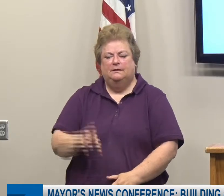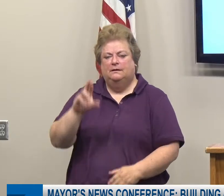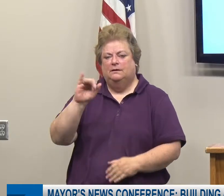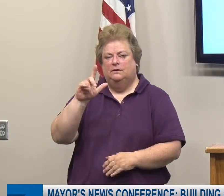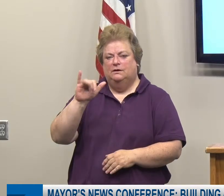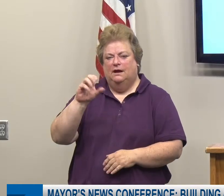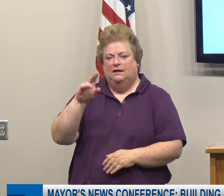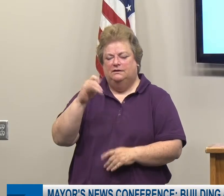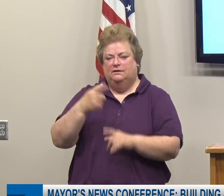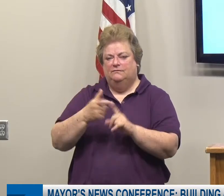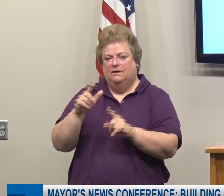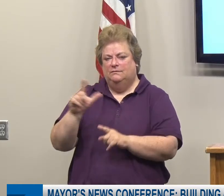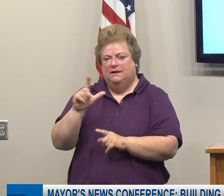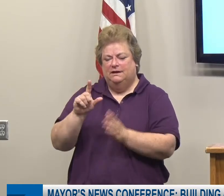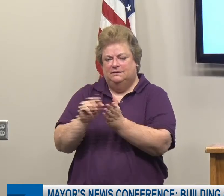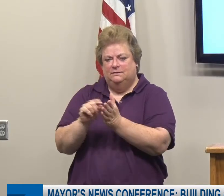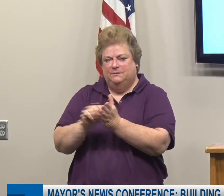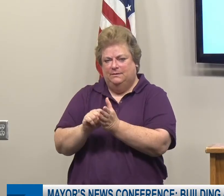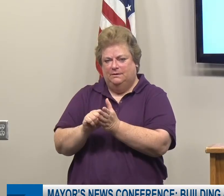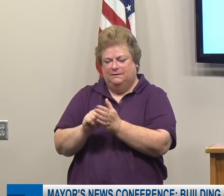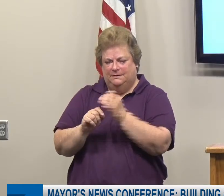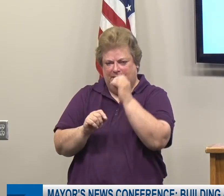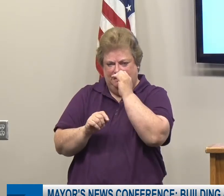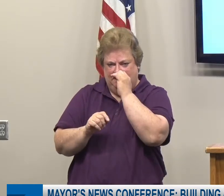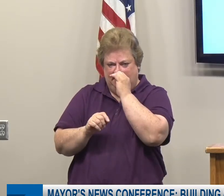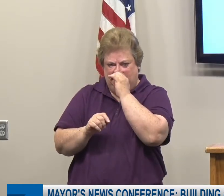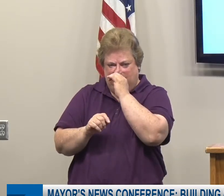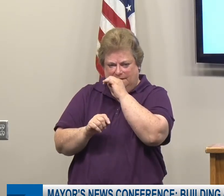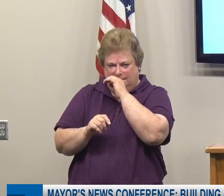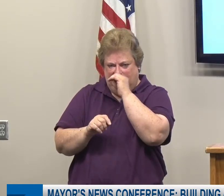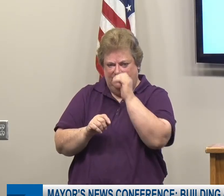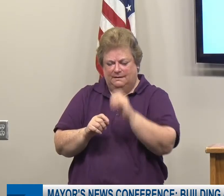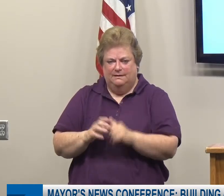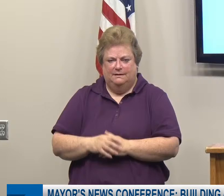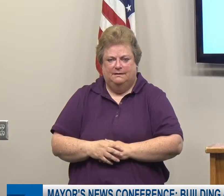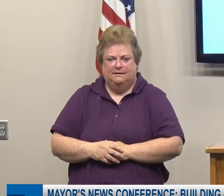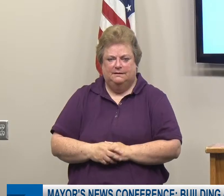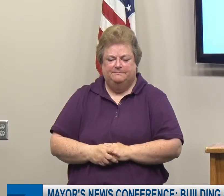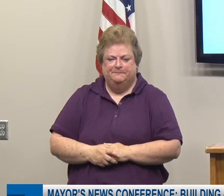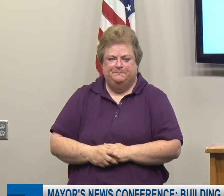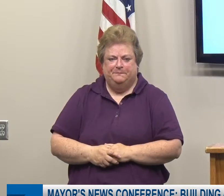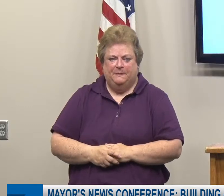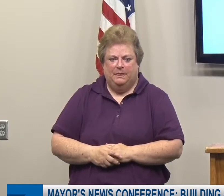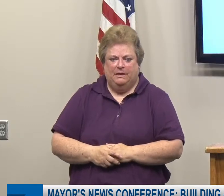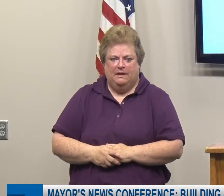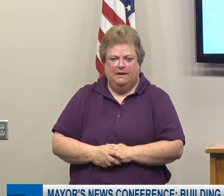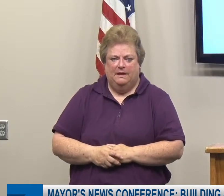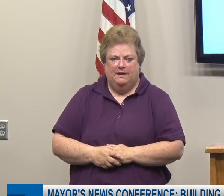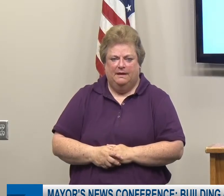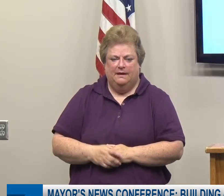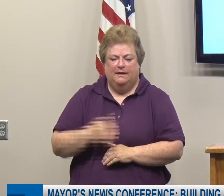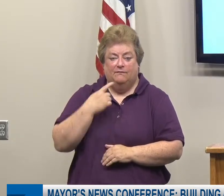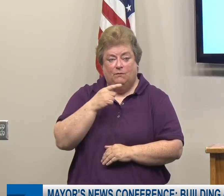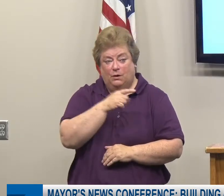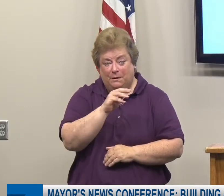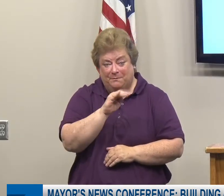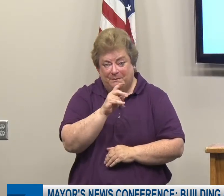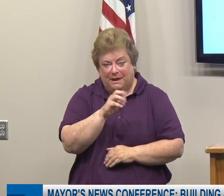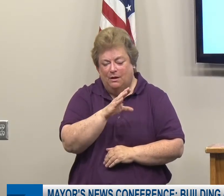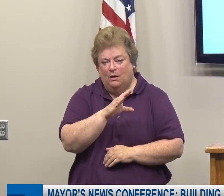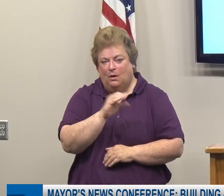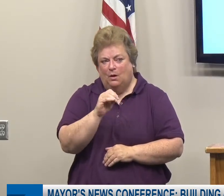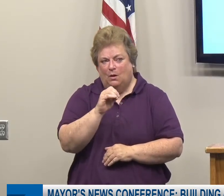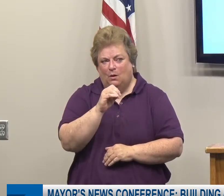Riley Johnson with the Journal-Star with the first. Riley. Hi, a question for either you, Mayor, or